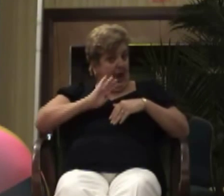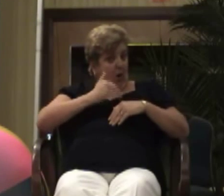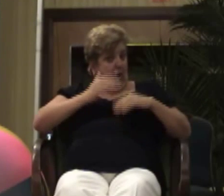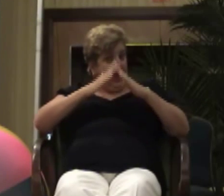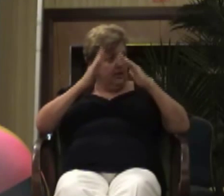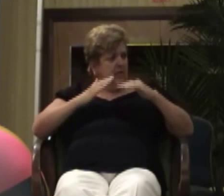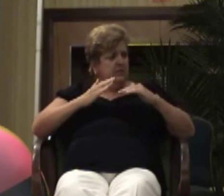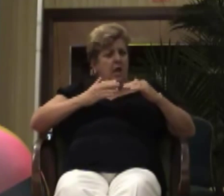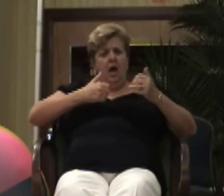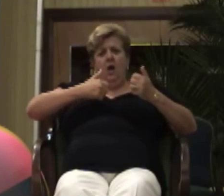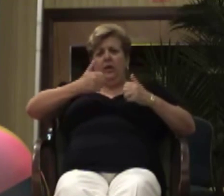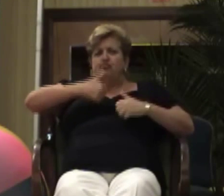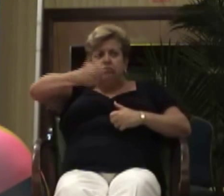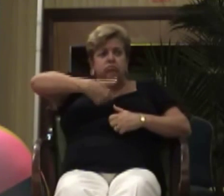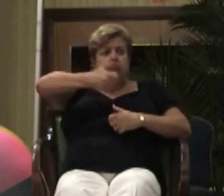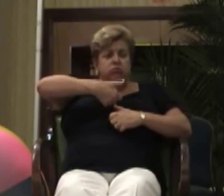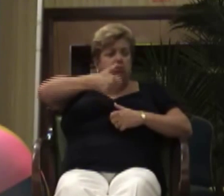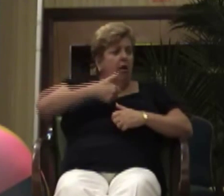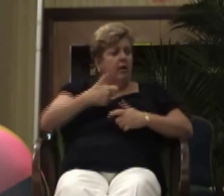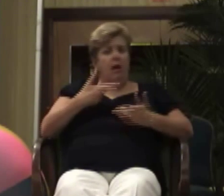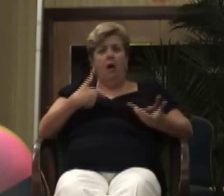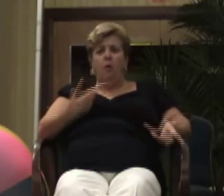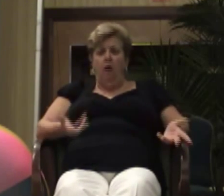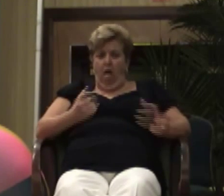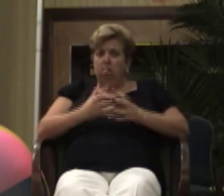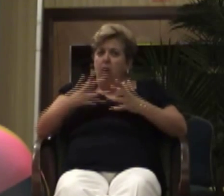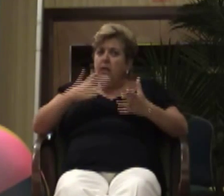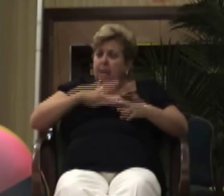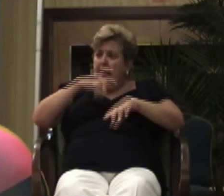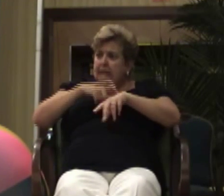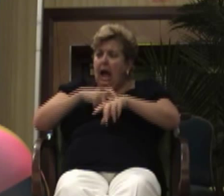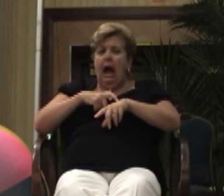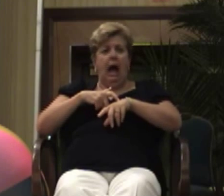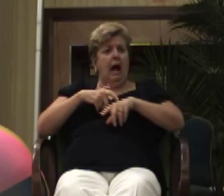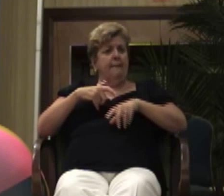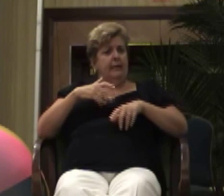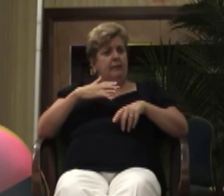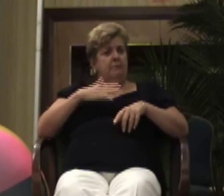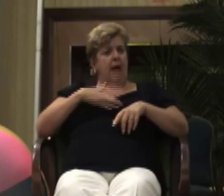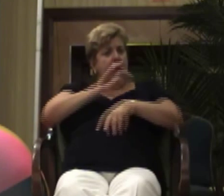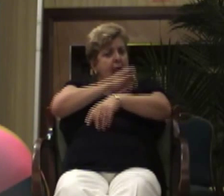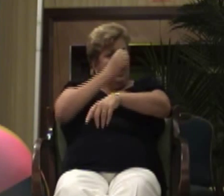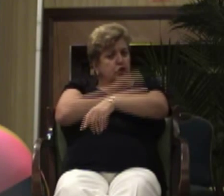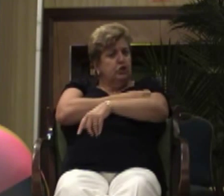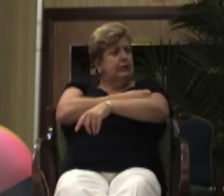I mean, I spent a lot of my time, energy, entertaining her.